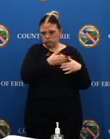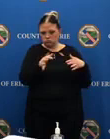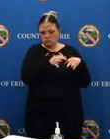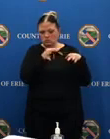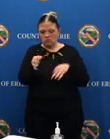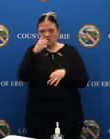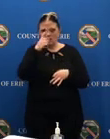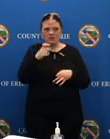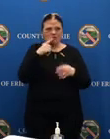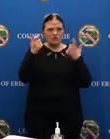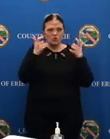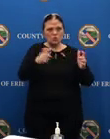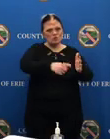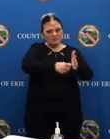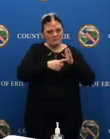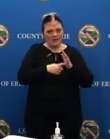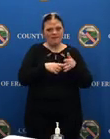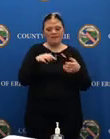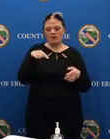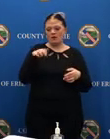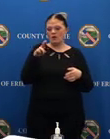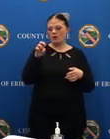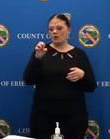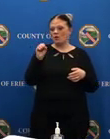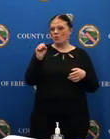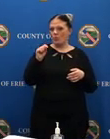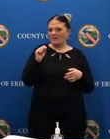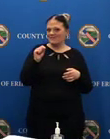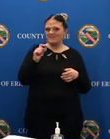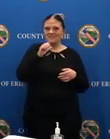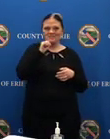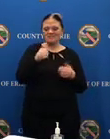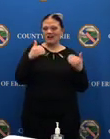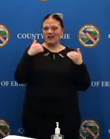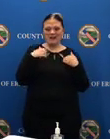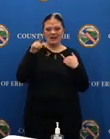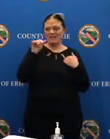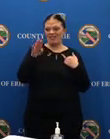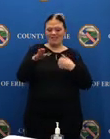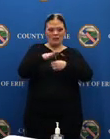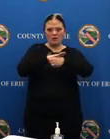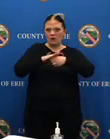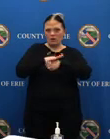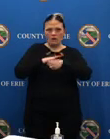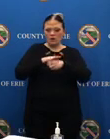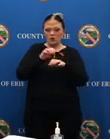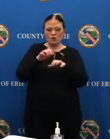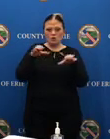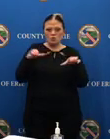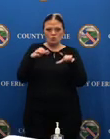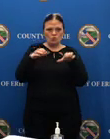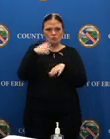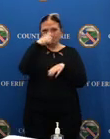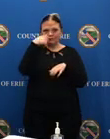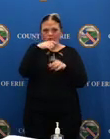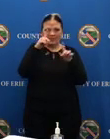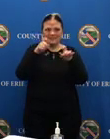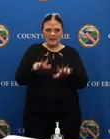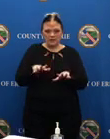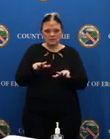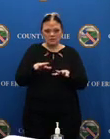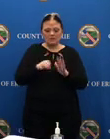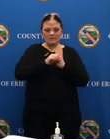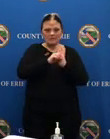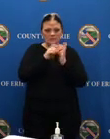incredible demand that exists. Quest does not have a lab locally to perform the tests.